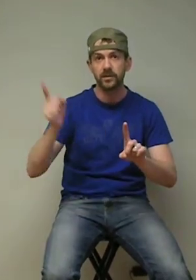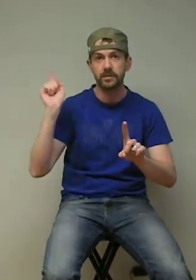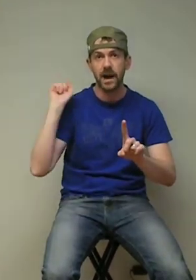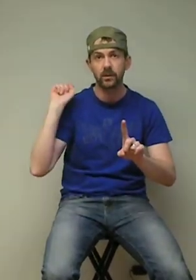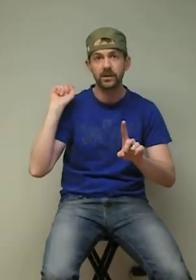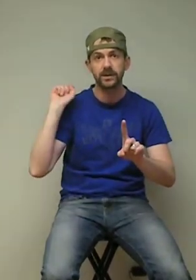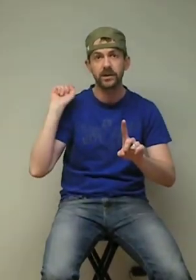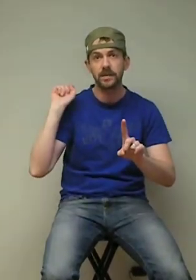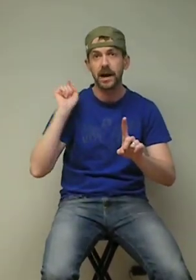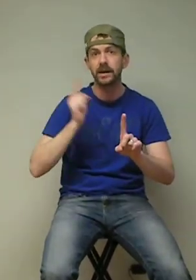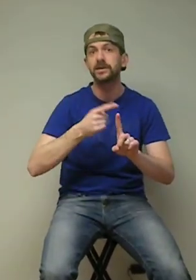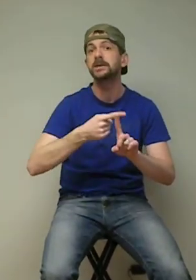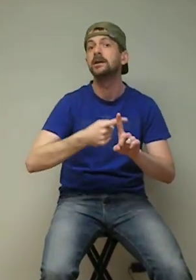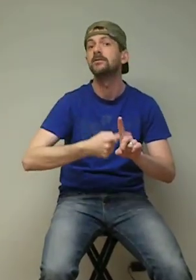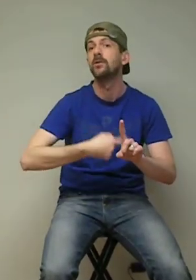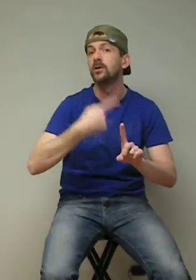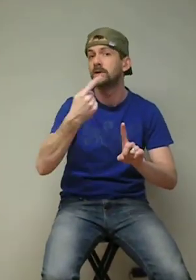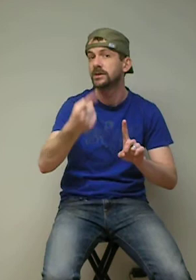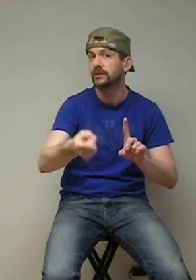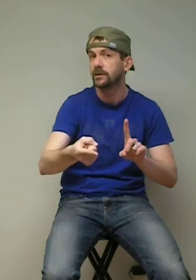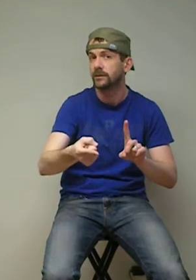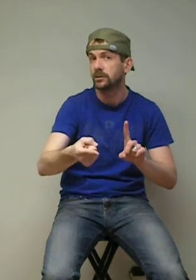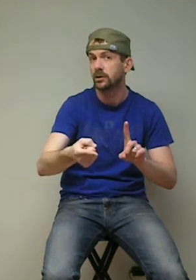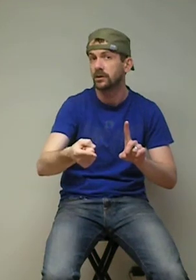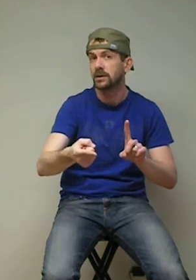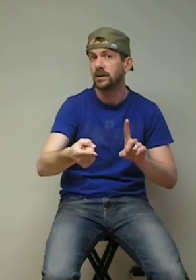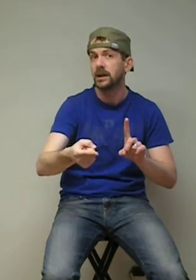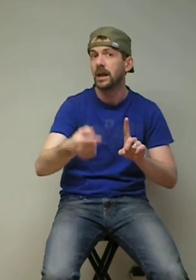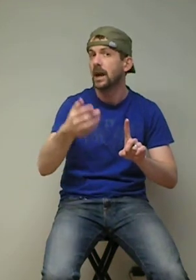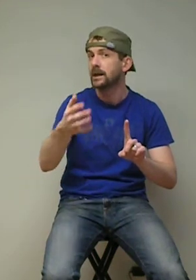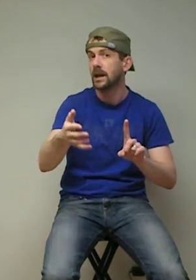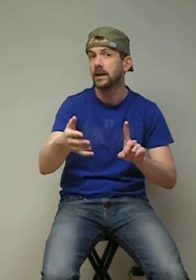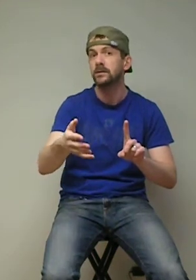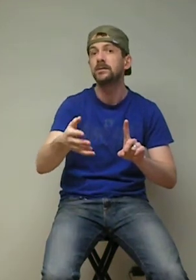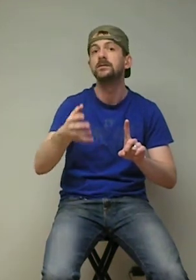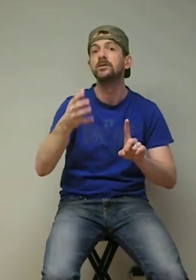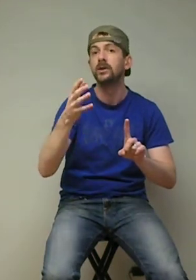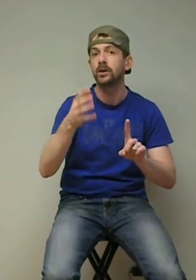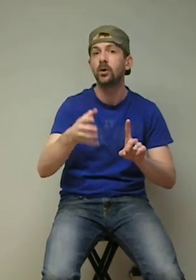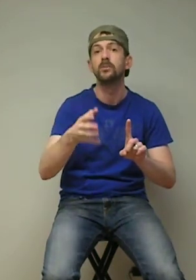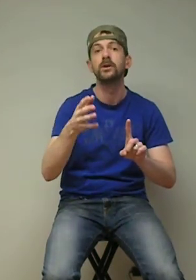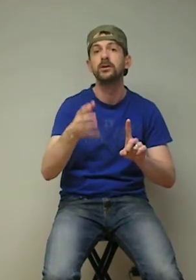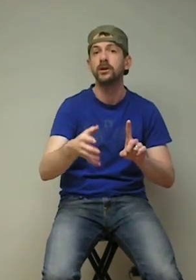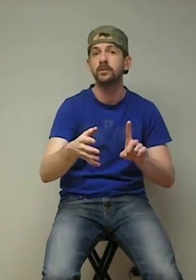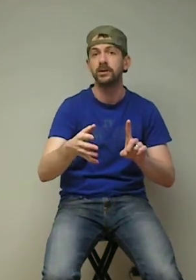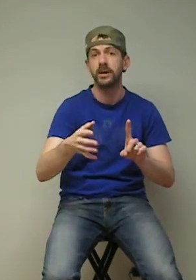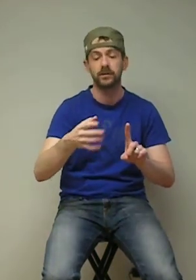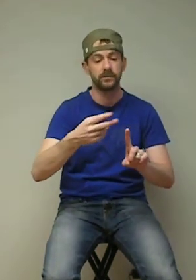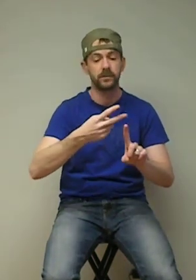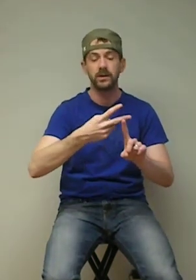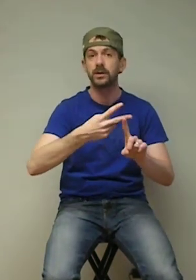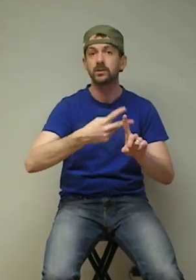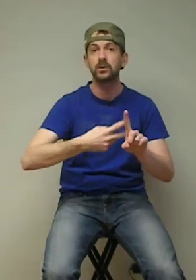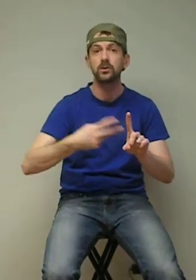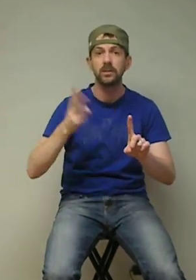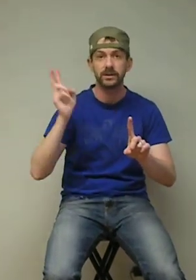it backwards for the past and forwards for the future. And again, you can incorporate your numbers now. So 2 months